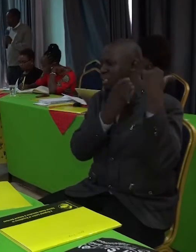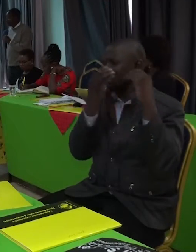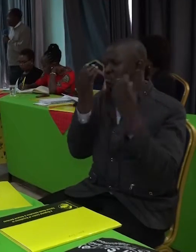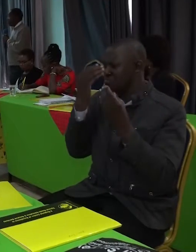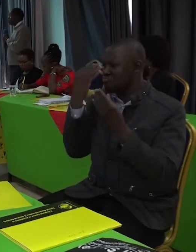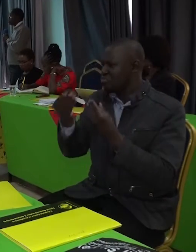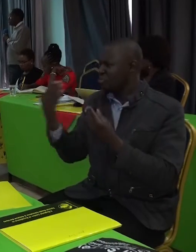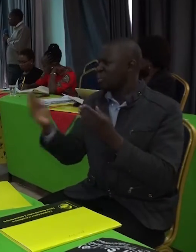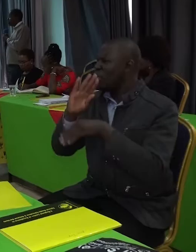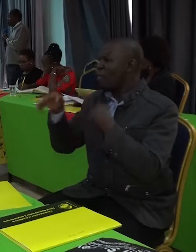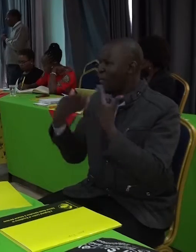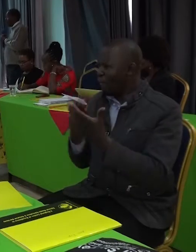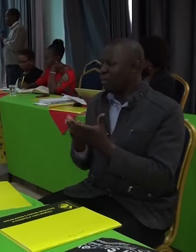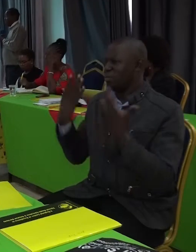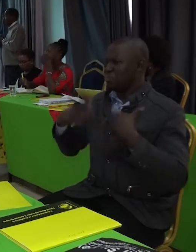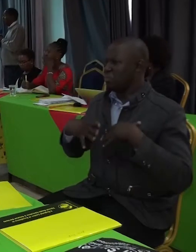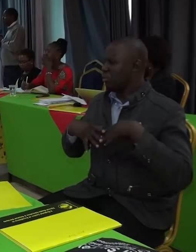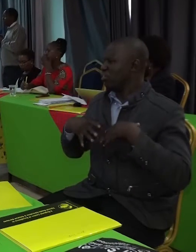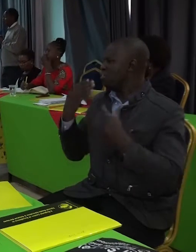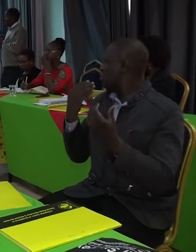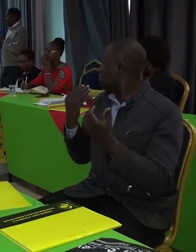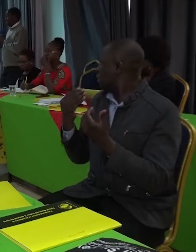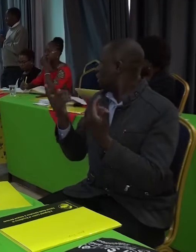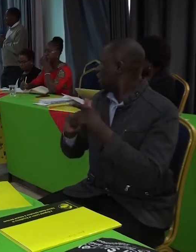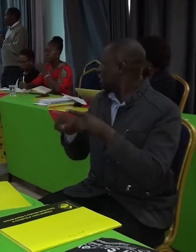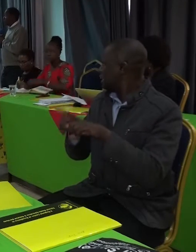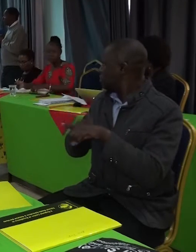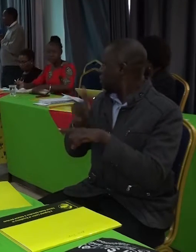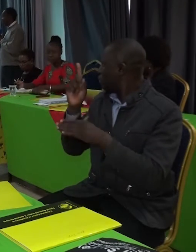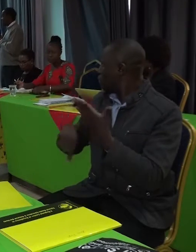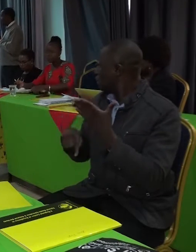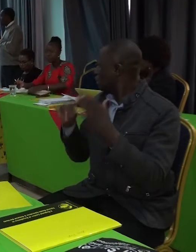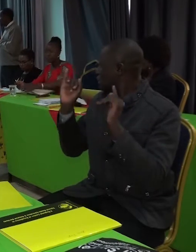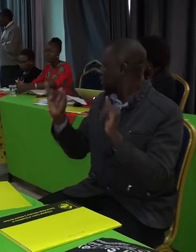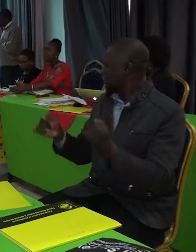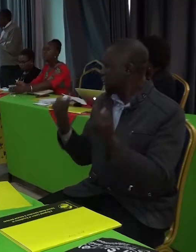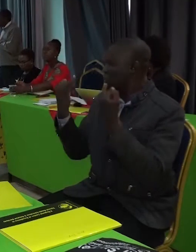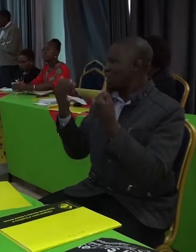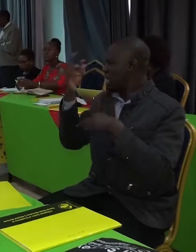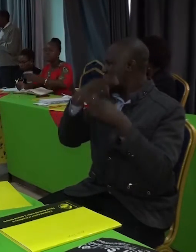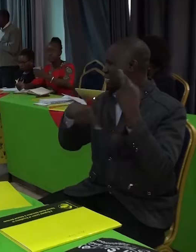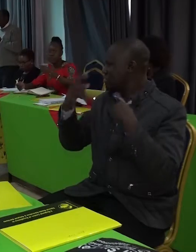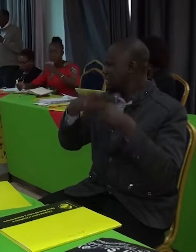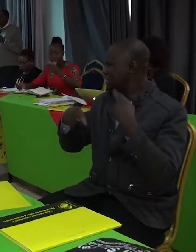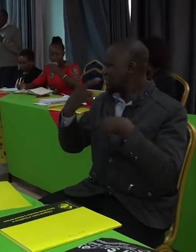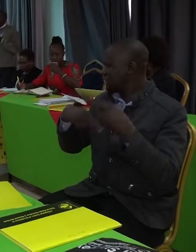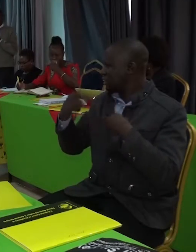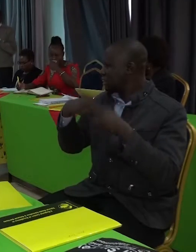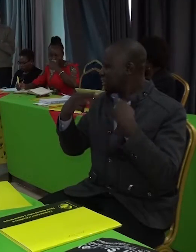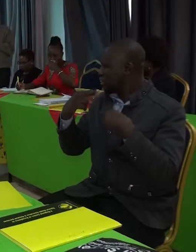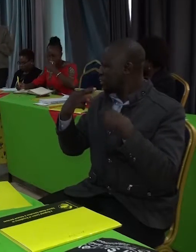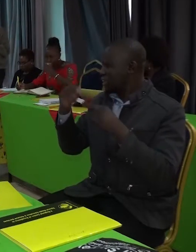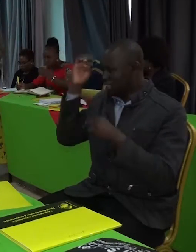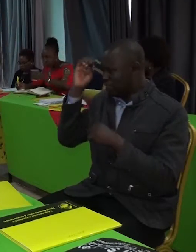financial or organizational requirement for this task. New and revitalized partnerships at all levels will be